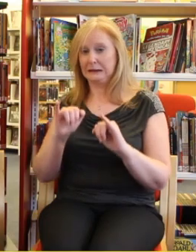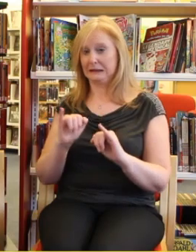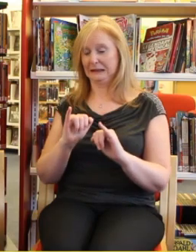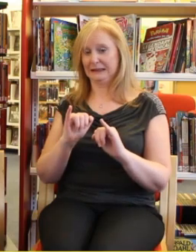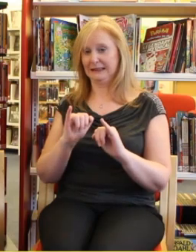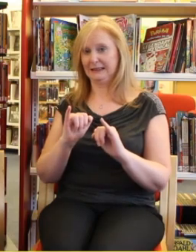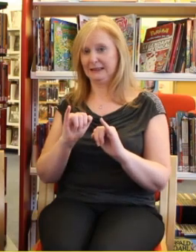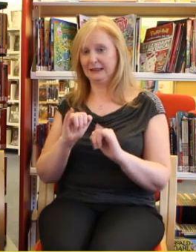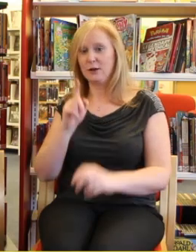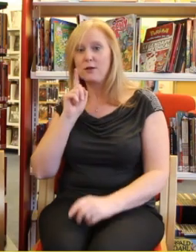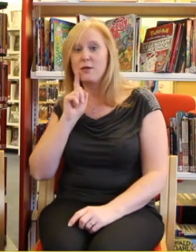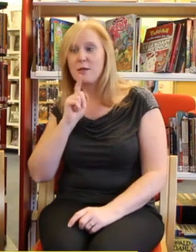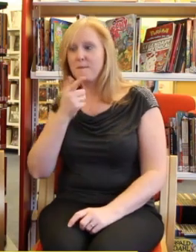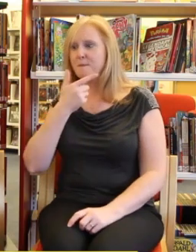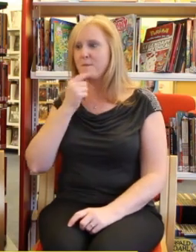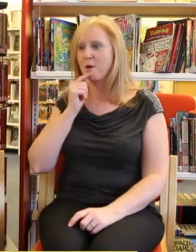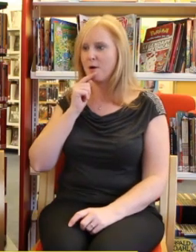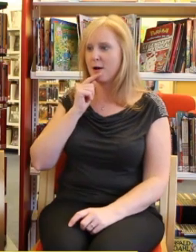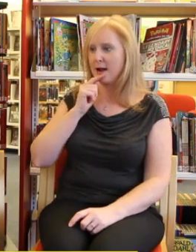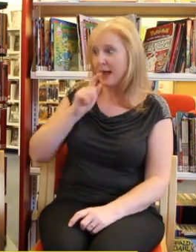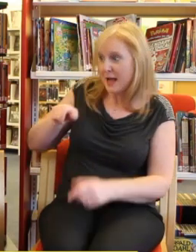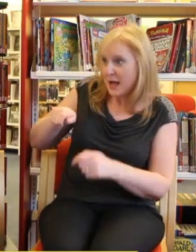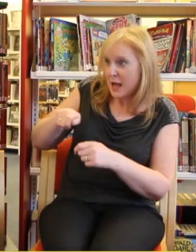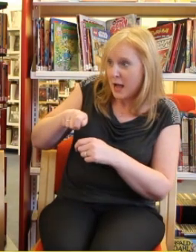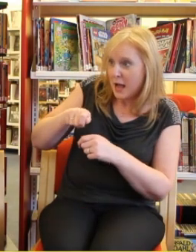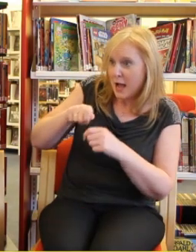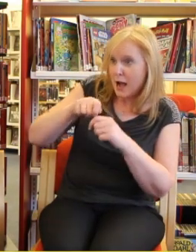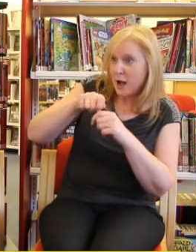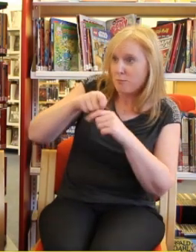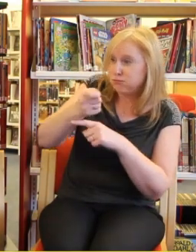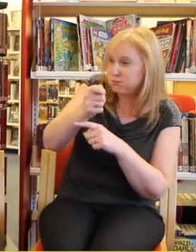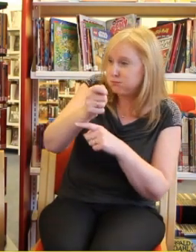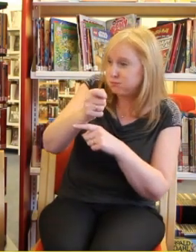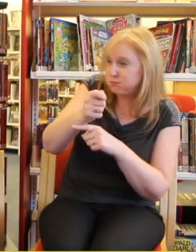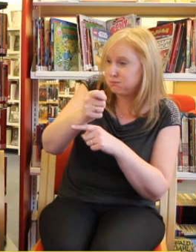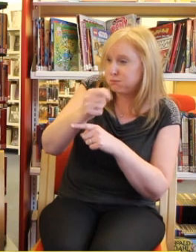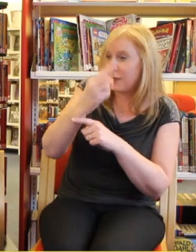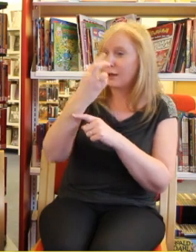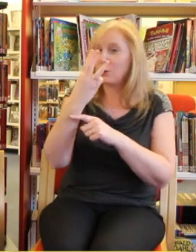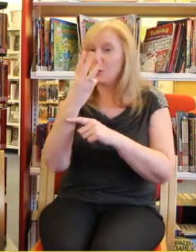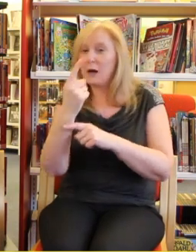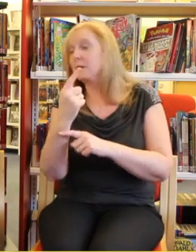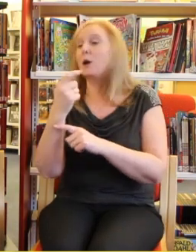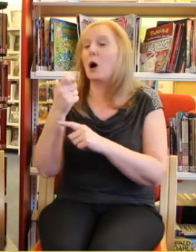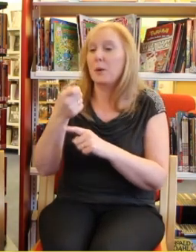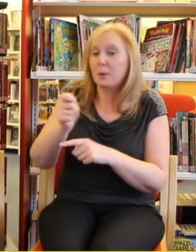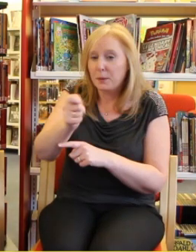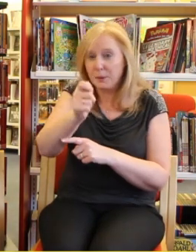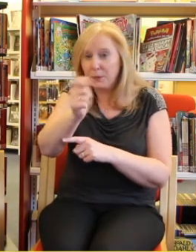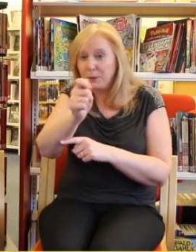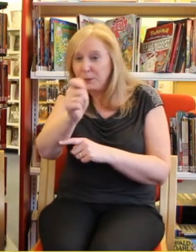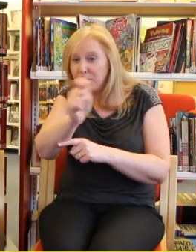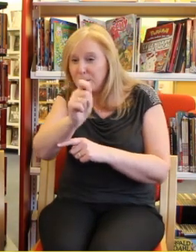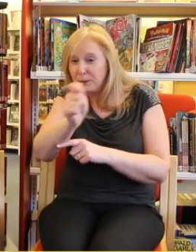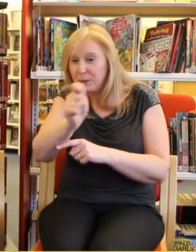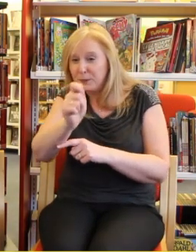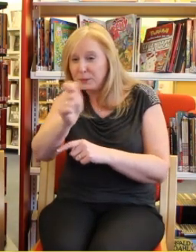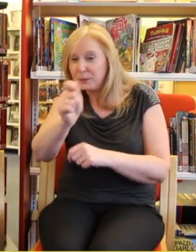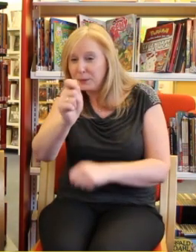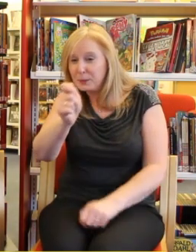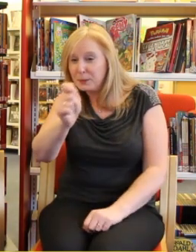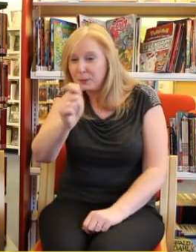The girl and the boy both held feather dusters and with three two one go waved with all they could